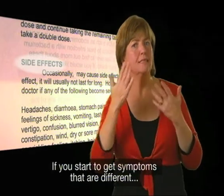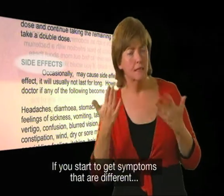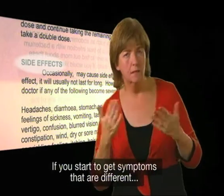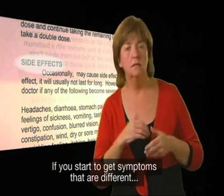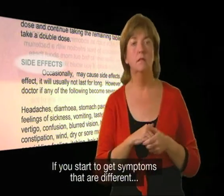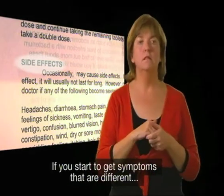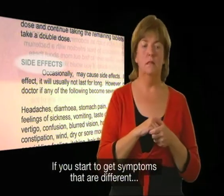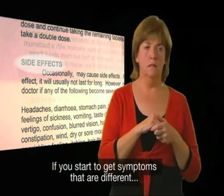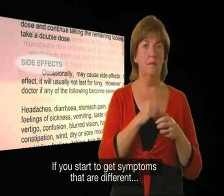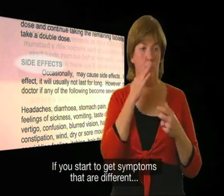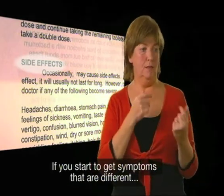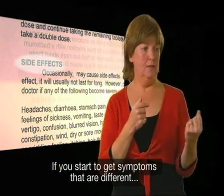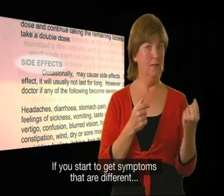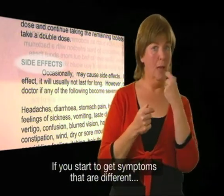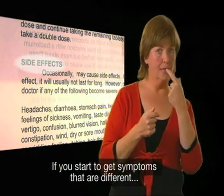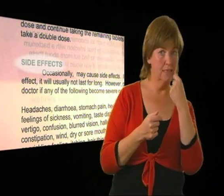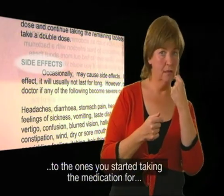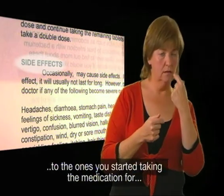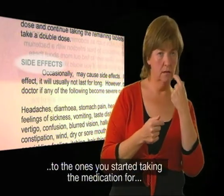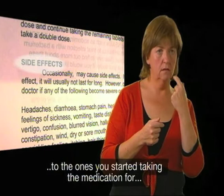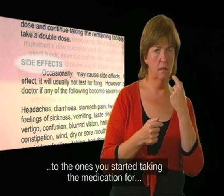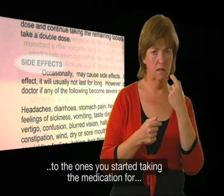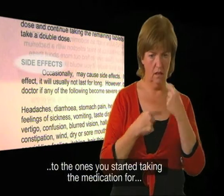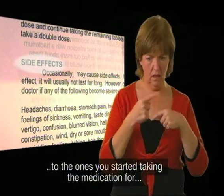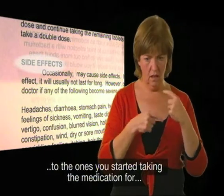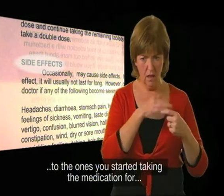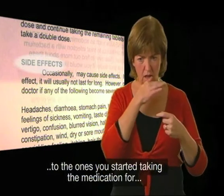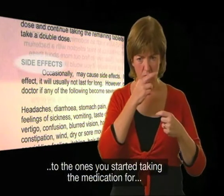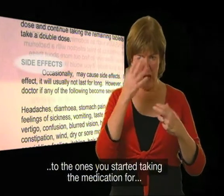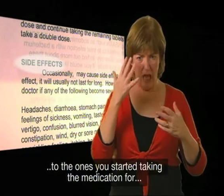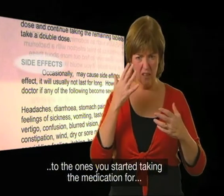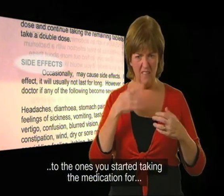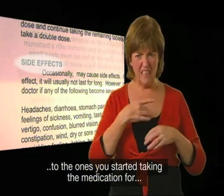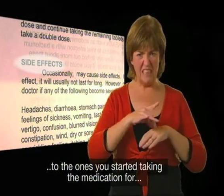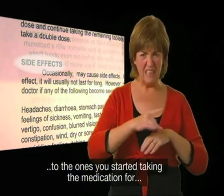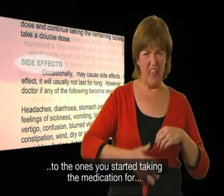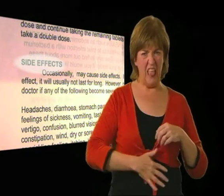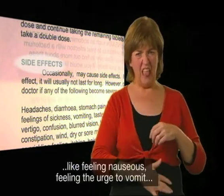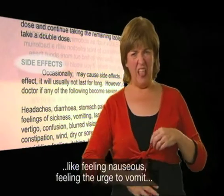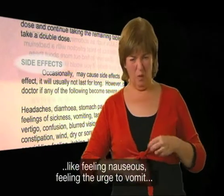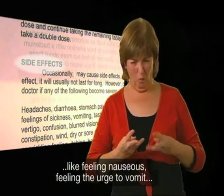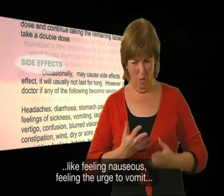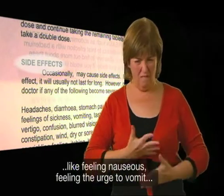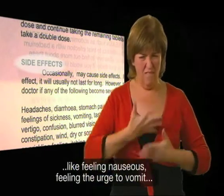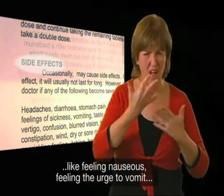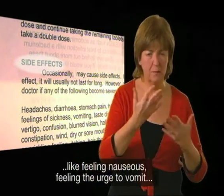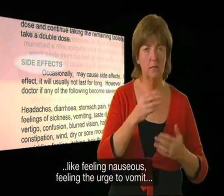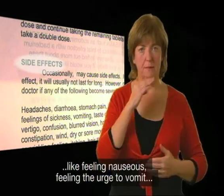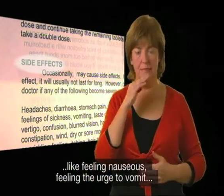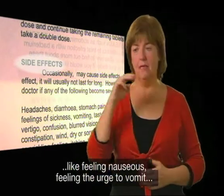If you start to get symptoms that are different to the ones you started taking the medication for, like feeling nauseous,